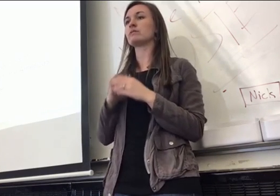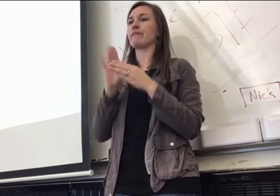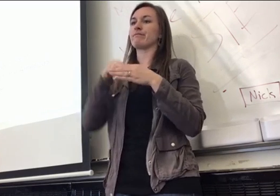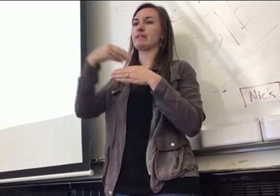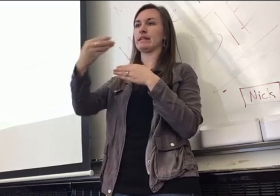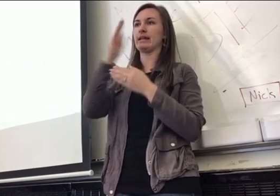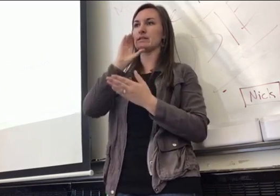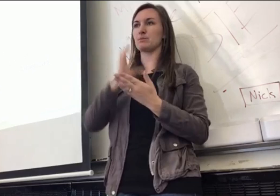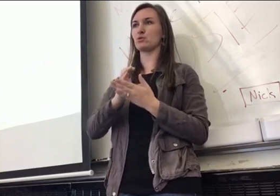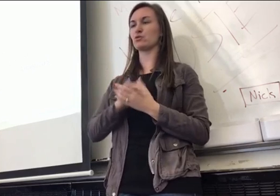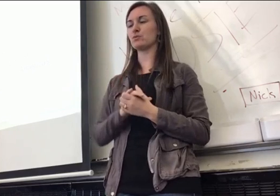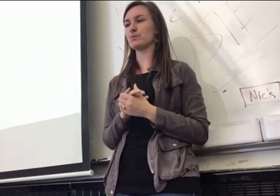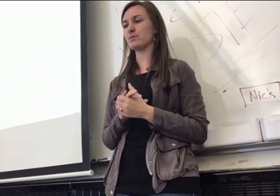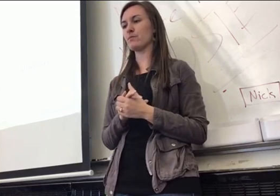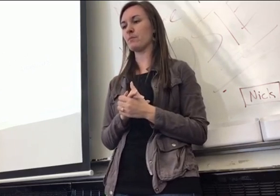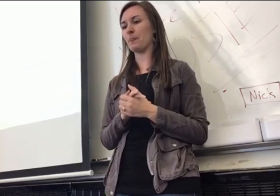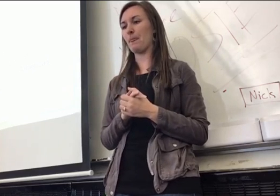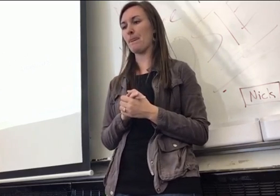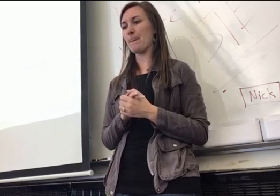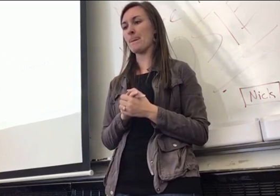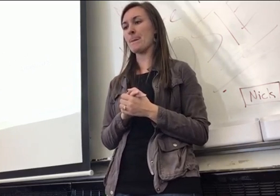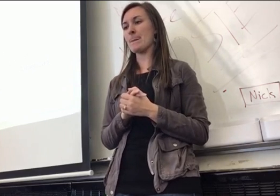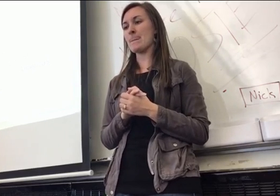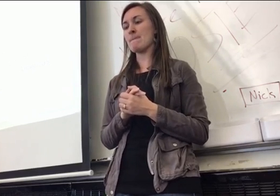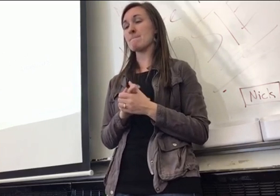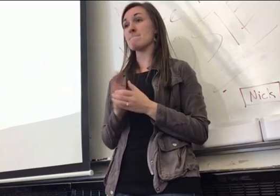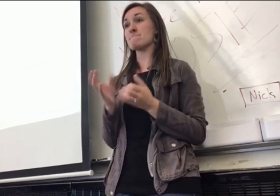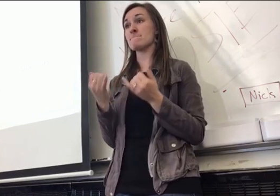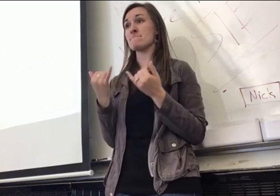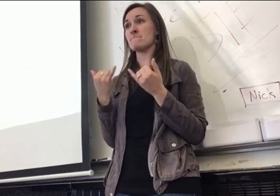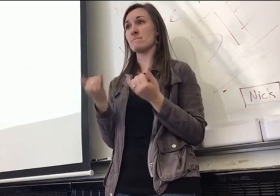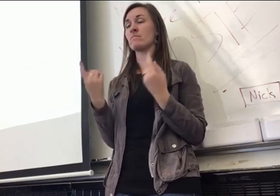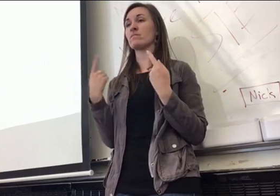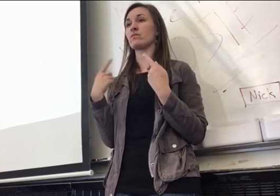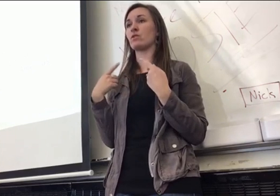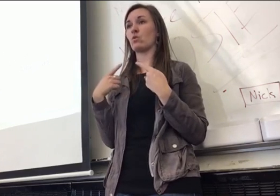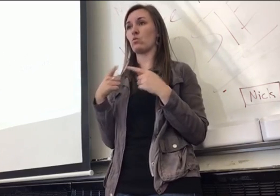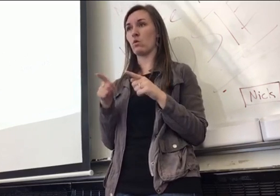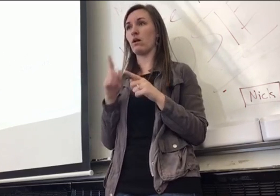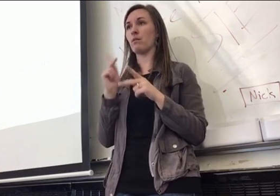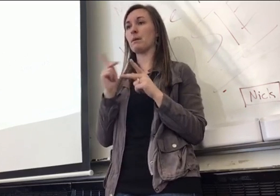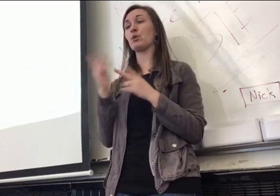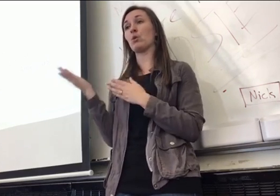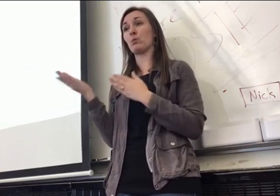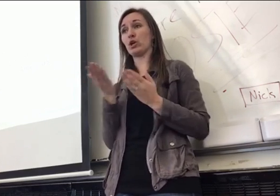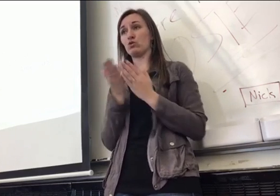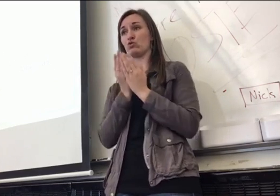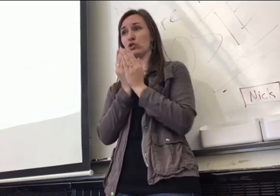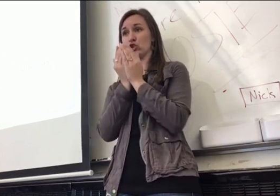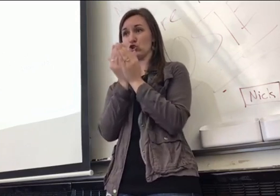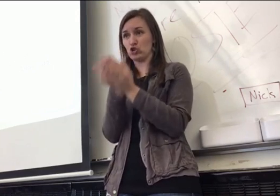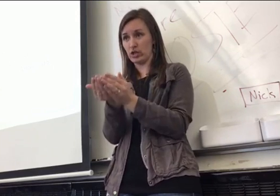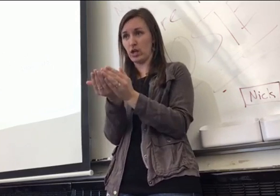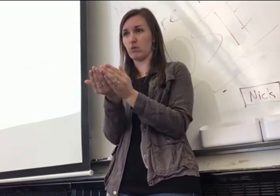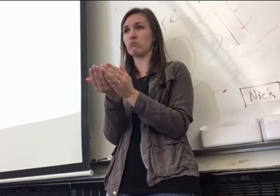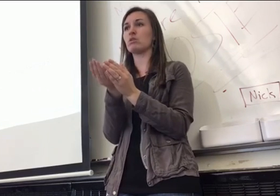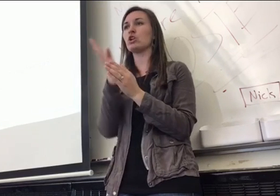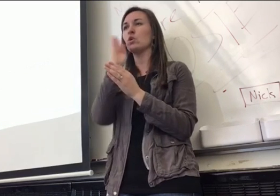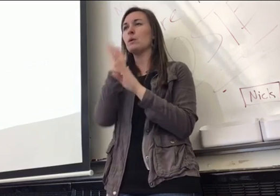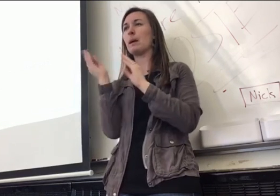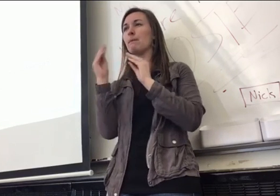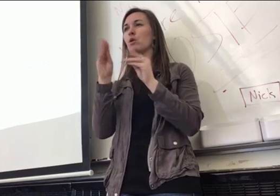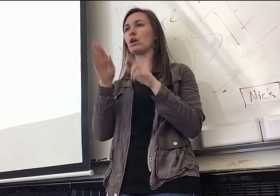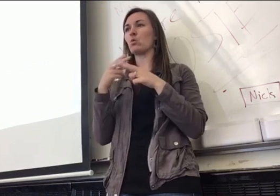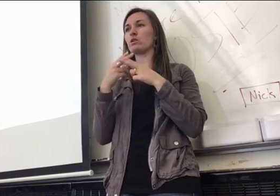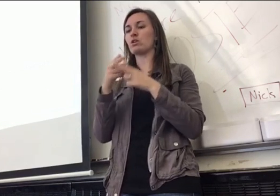Okay? Now, while you're being brought into the ship, you're going to typically be put into what's known